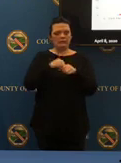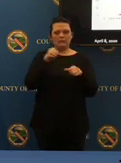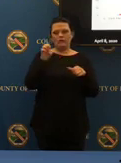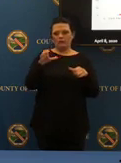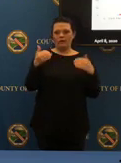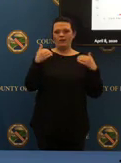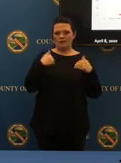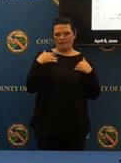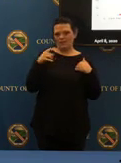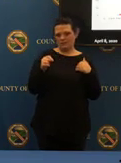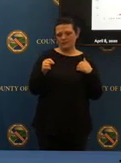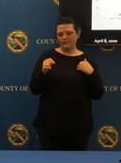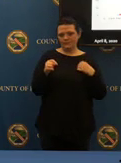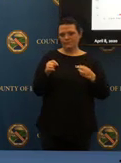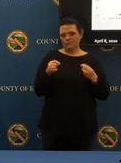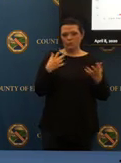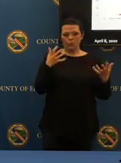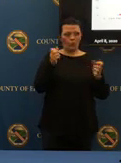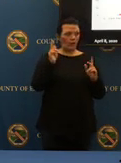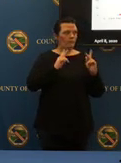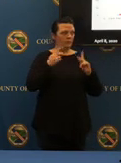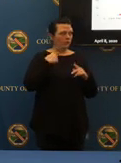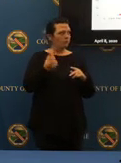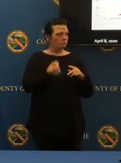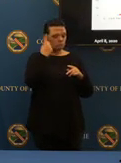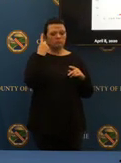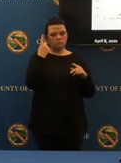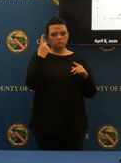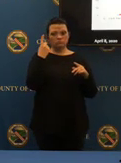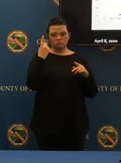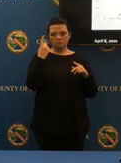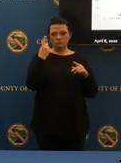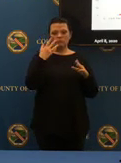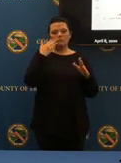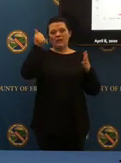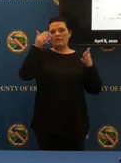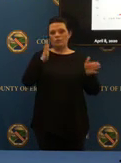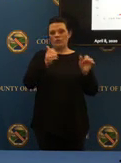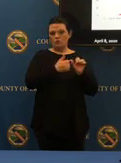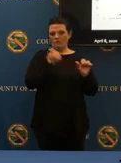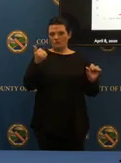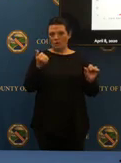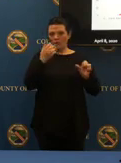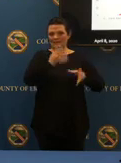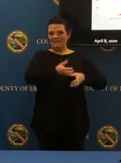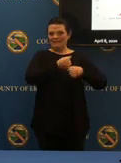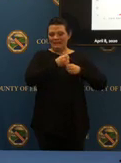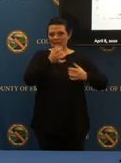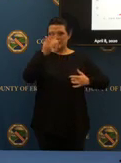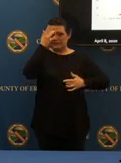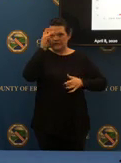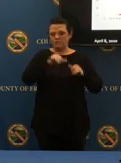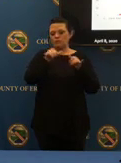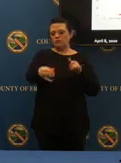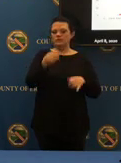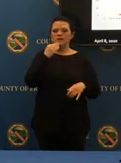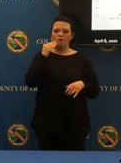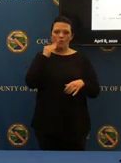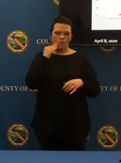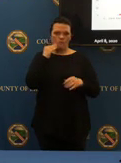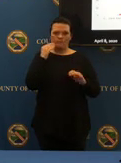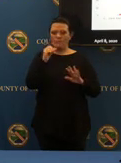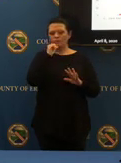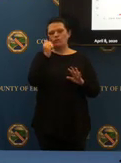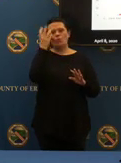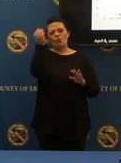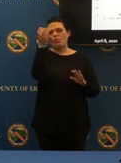case, and we want people to understand that the best way to avoid contracting COVID-19 is to stay at home and to not